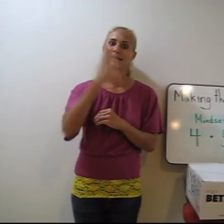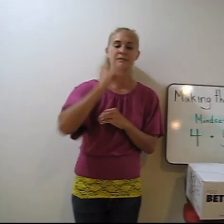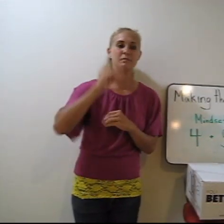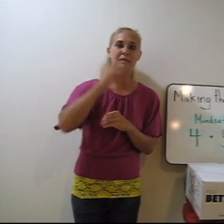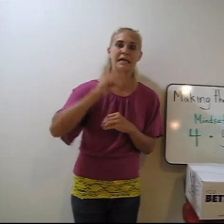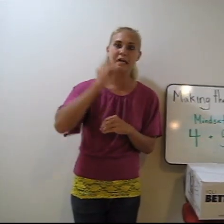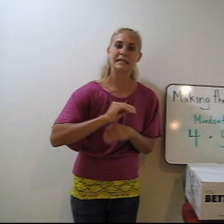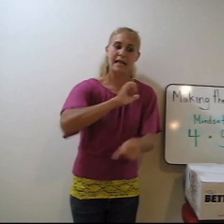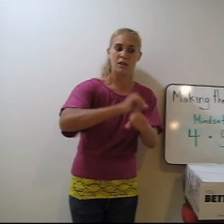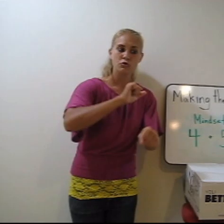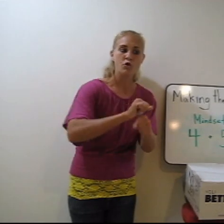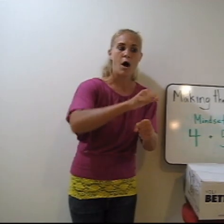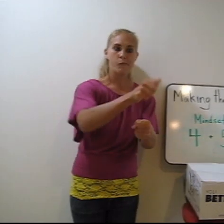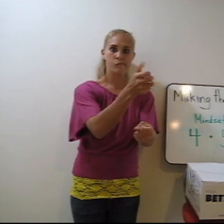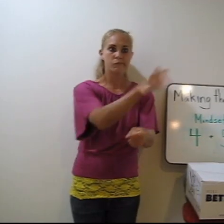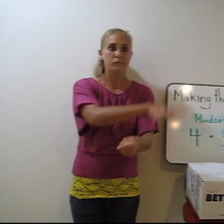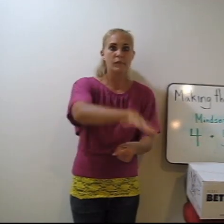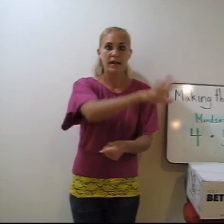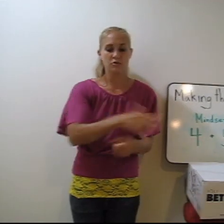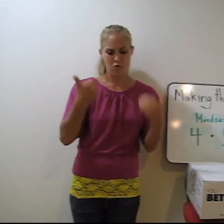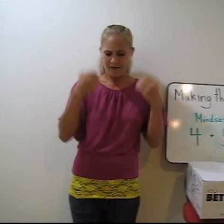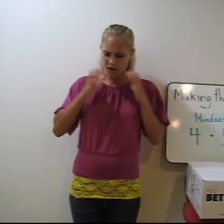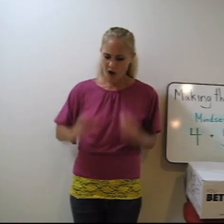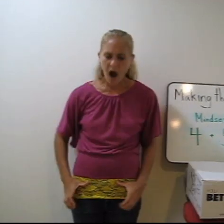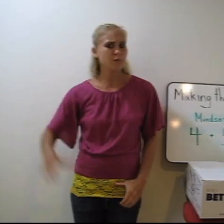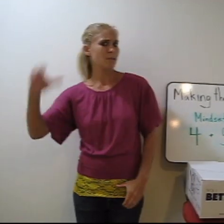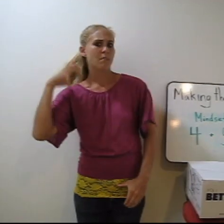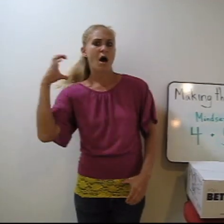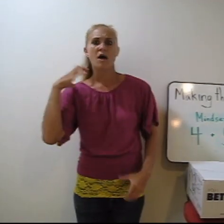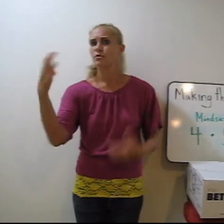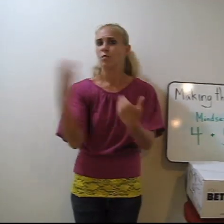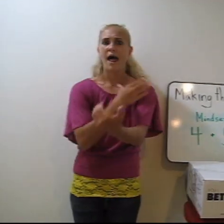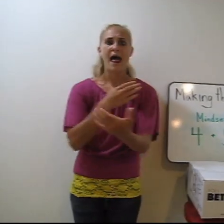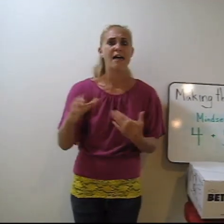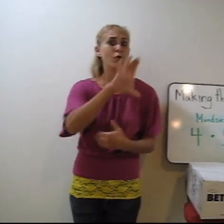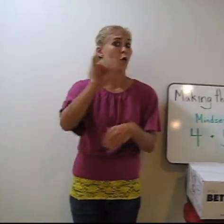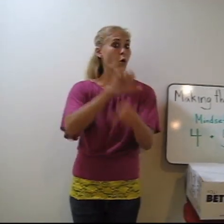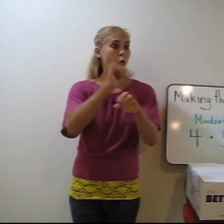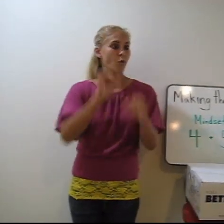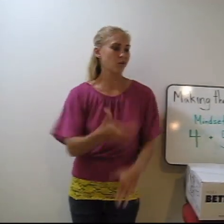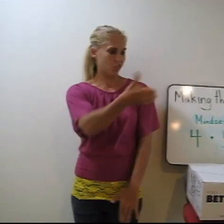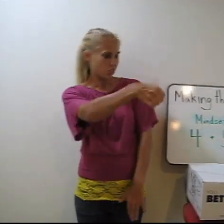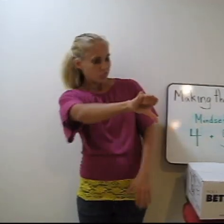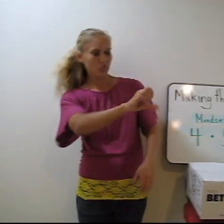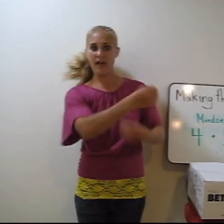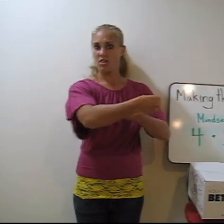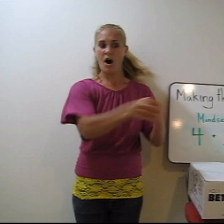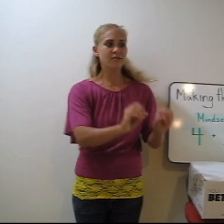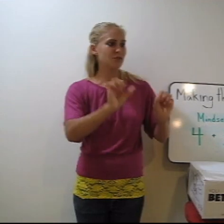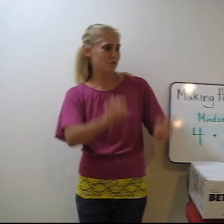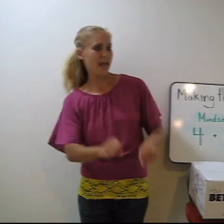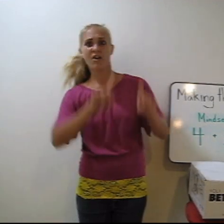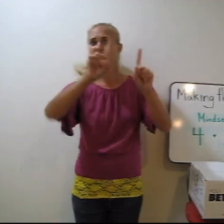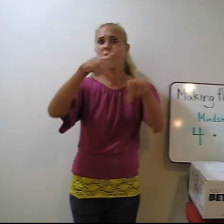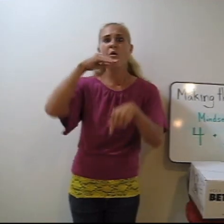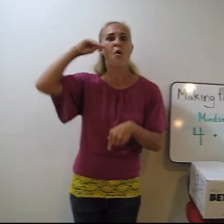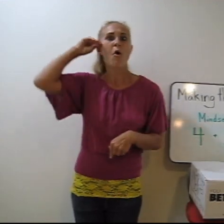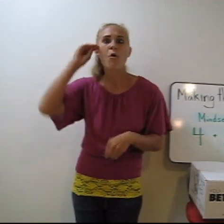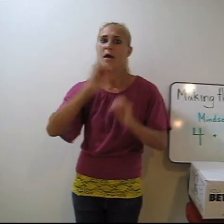at a job. You can have a customer, prospect, or even boss or colleague reject you at the office, and you can go home and no one really knows about the embarrassing